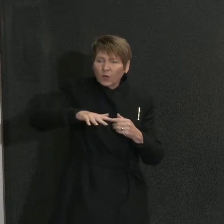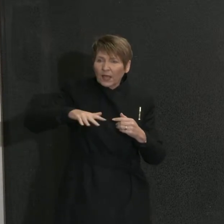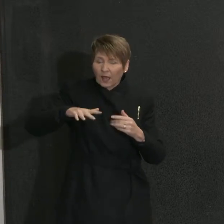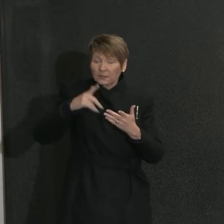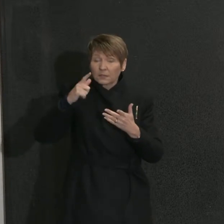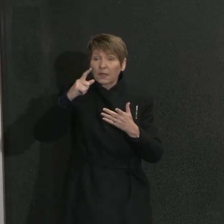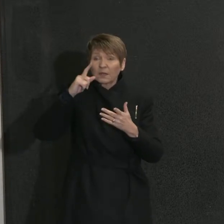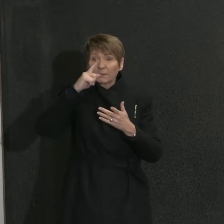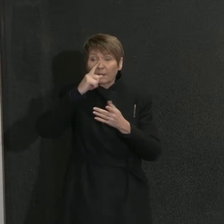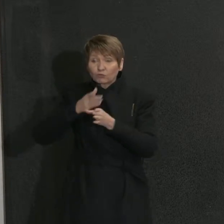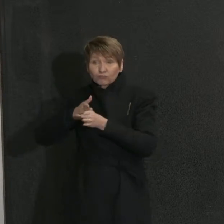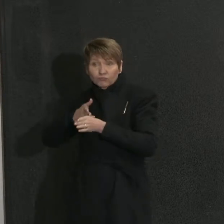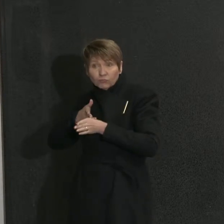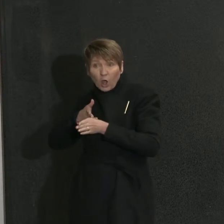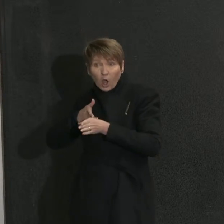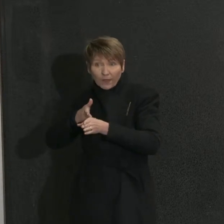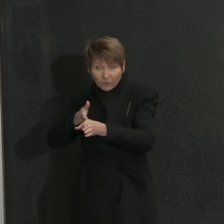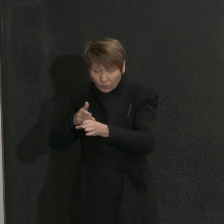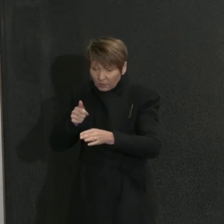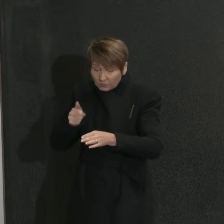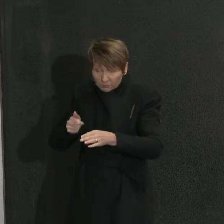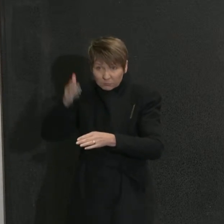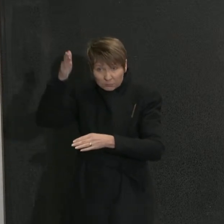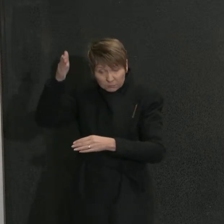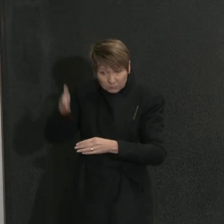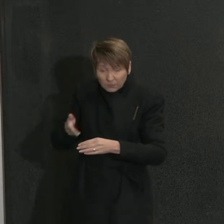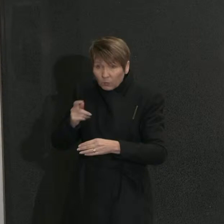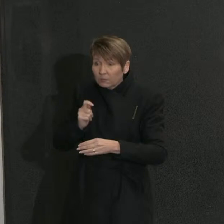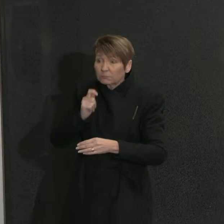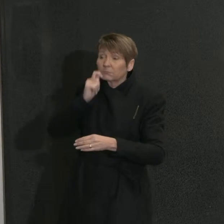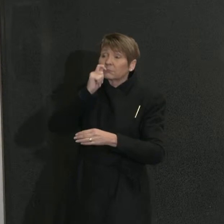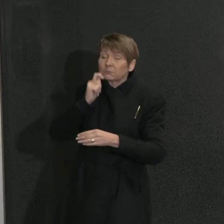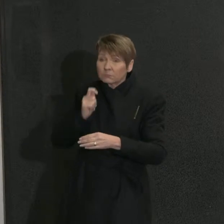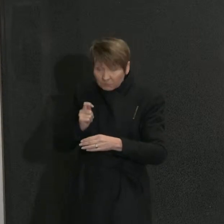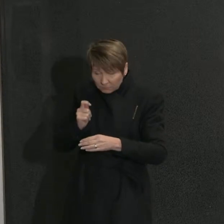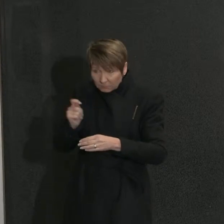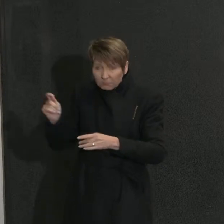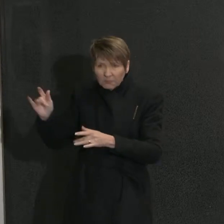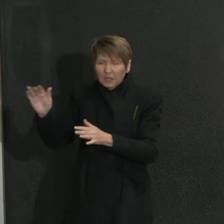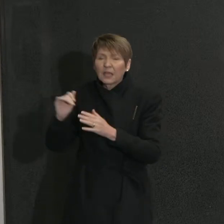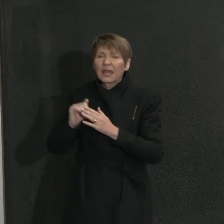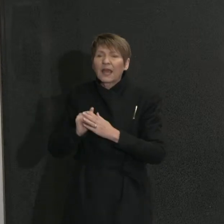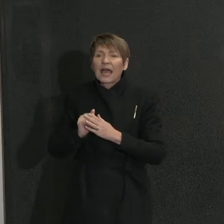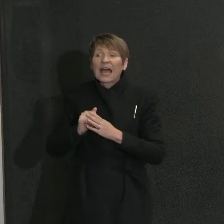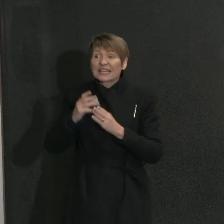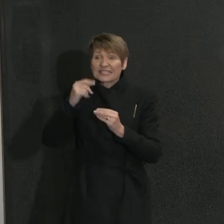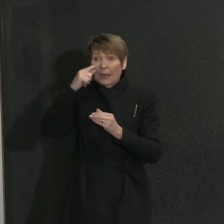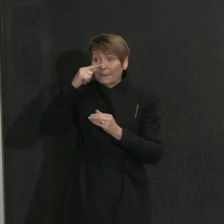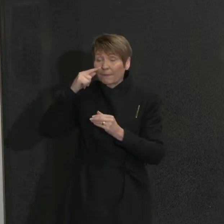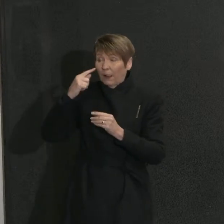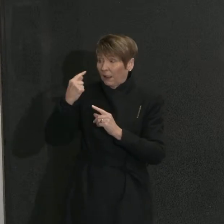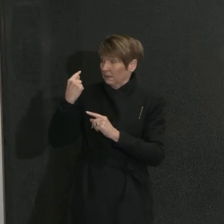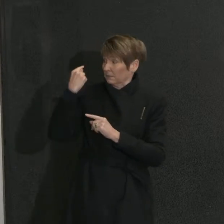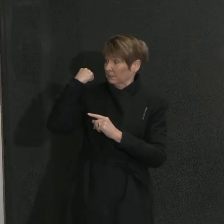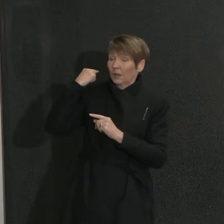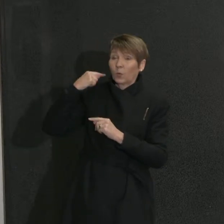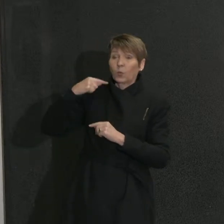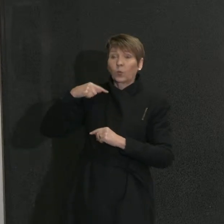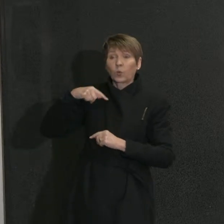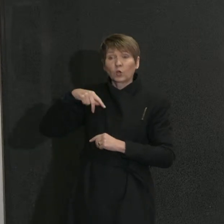there be a clampdown on that? Well, I would be very disappointed if that was the case, Nick. I mean, given all the experience we've had and given the exceptionally high standards we see at